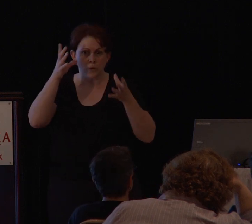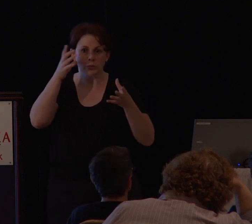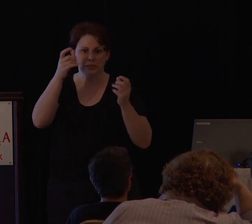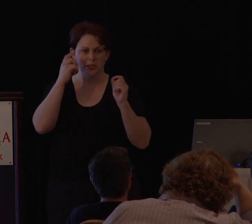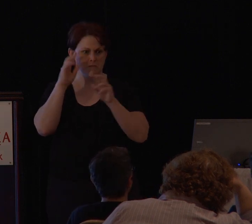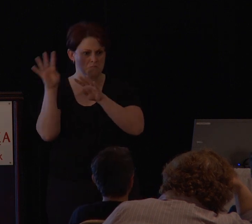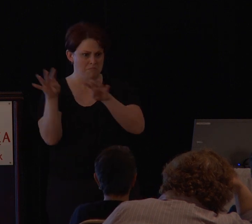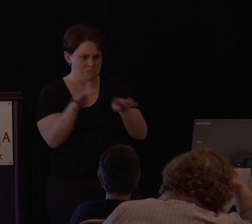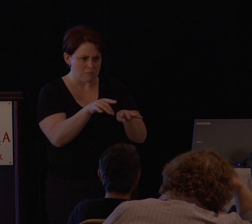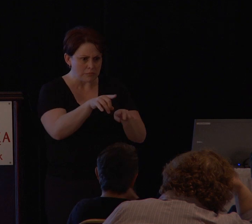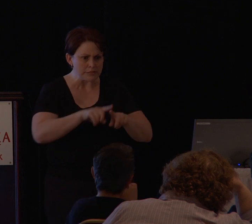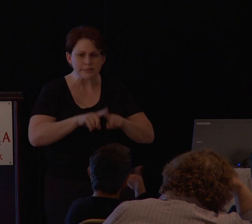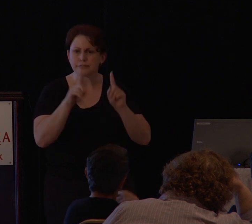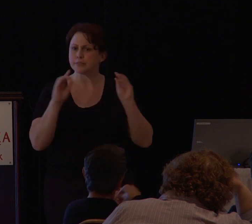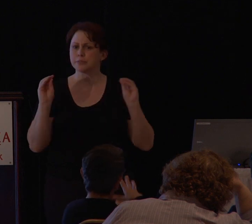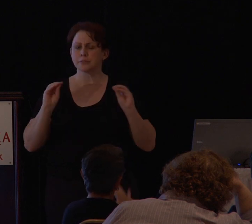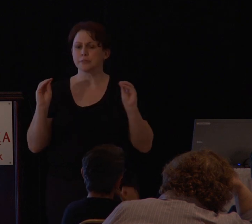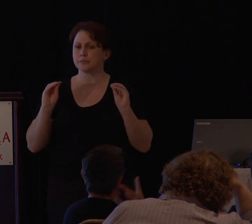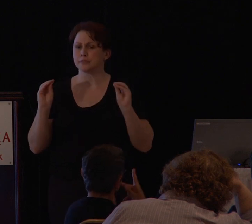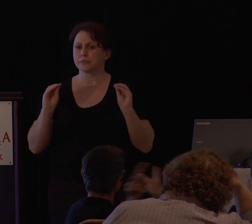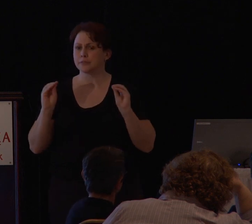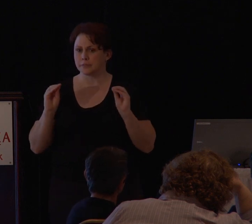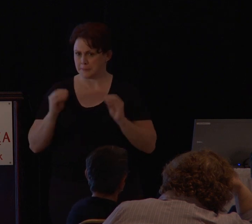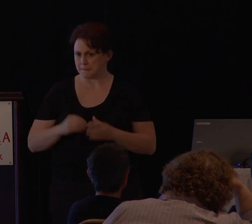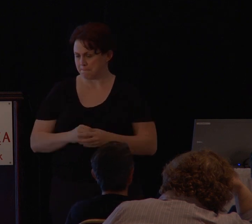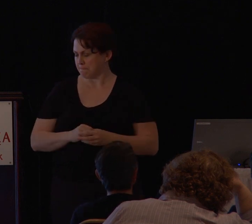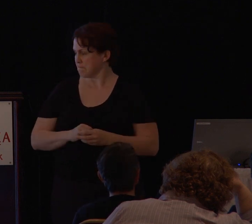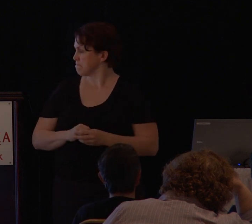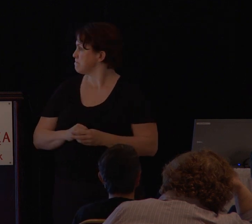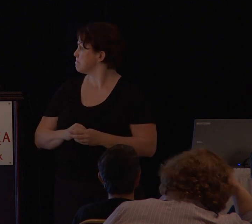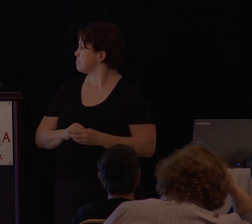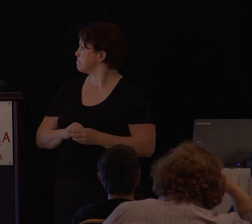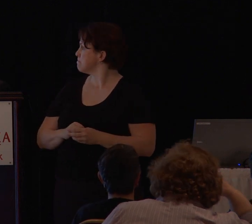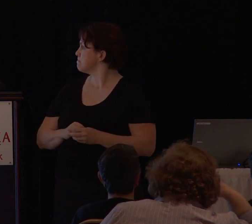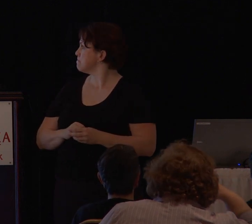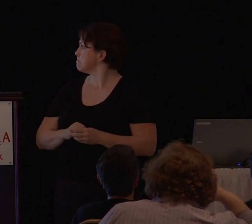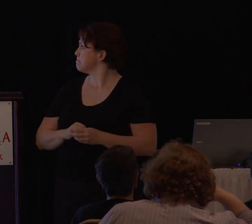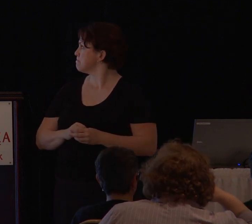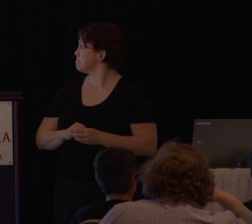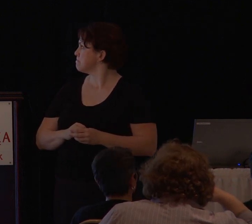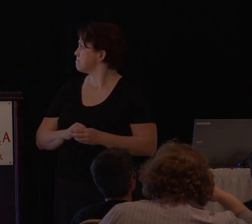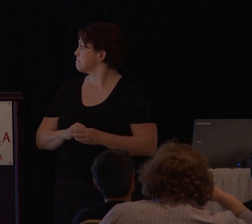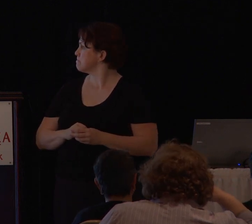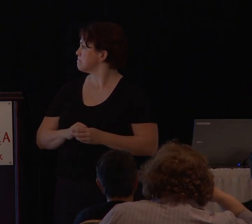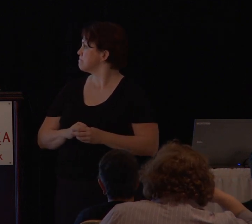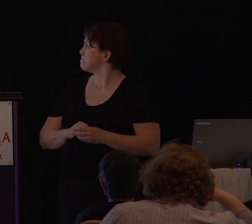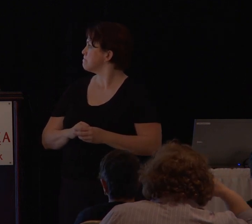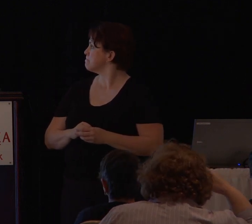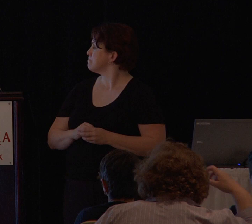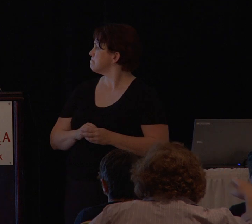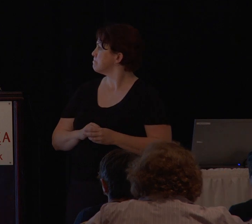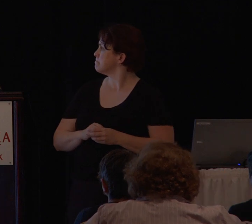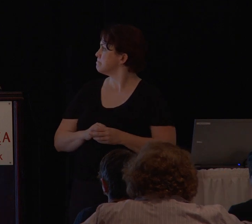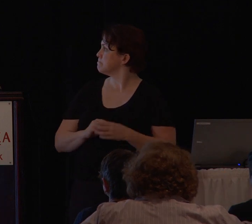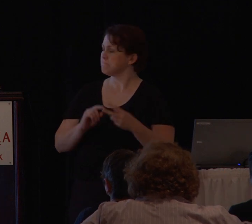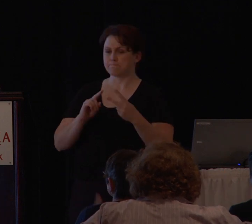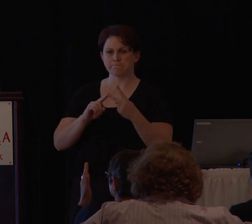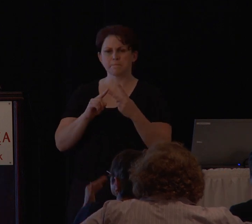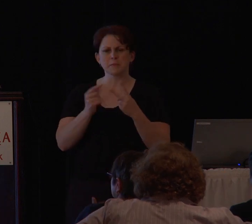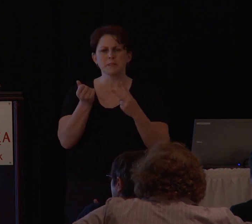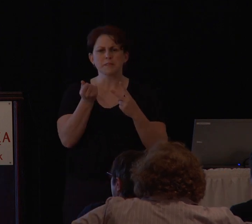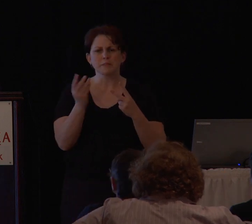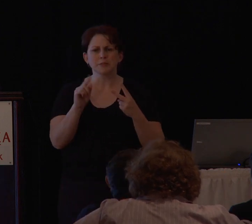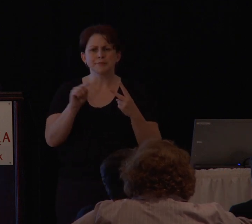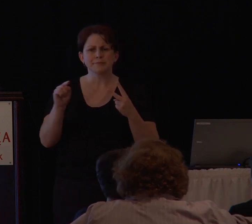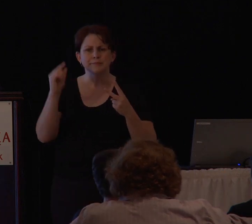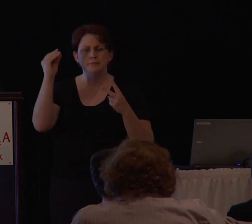them out as being different from the other kids. And a few teachers also use this 5-point